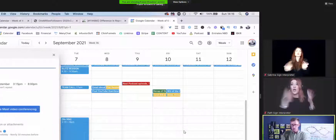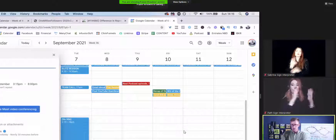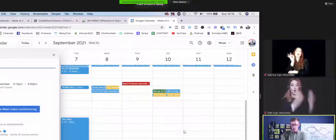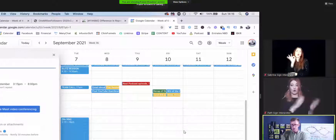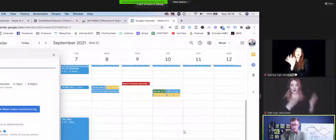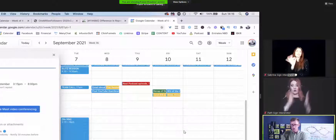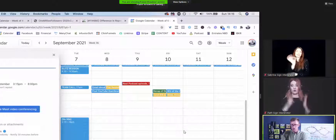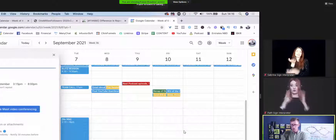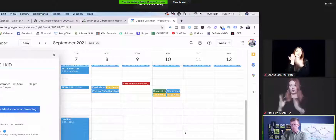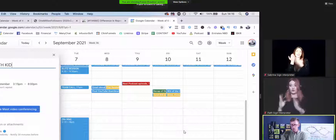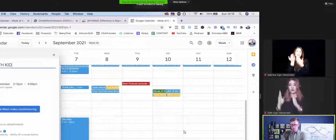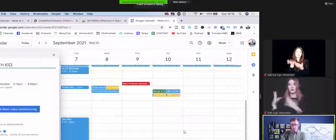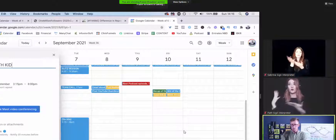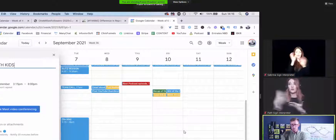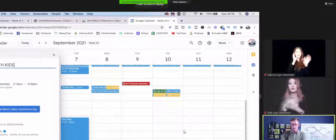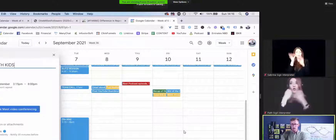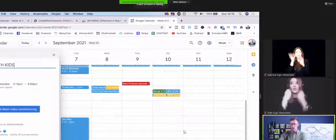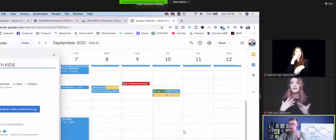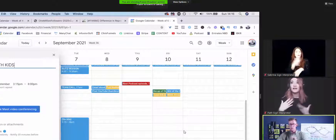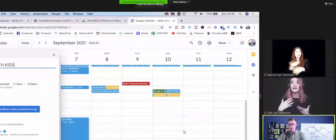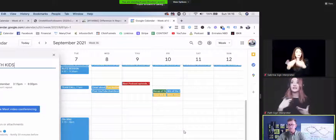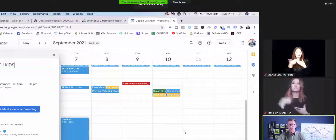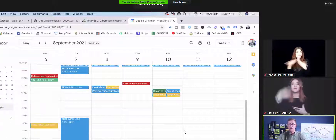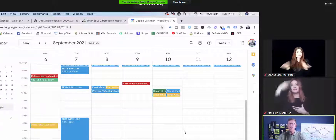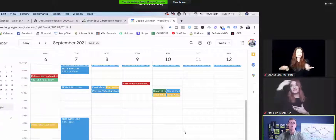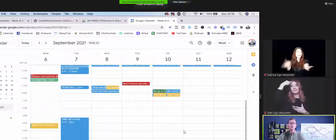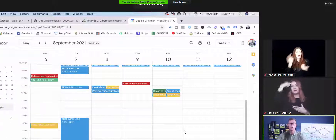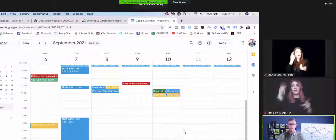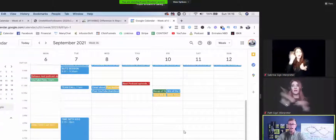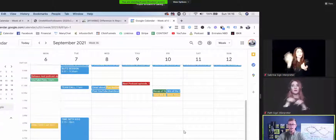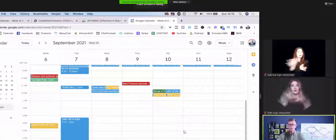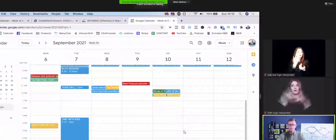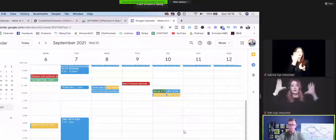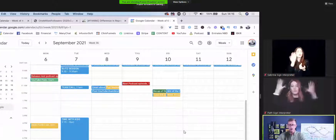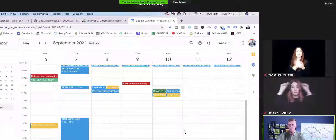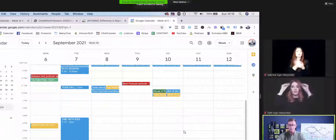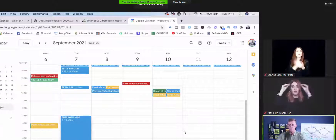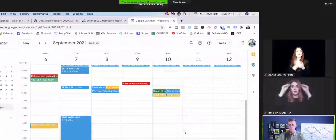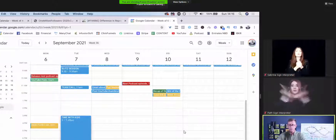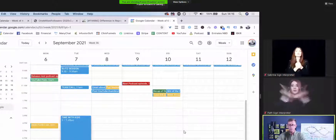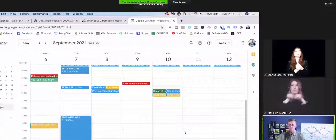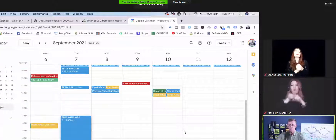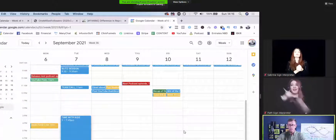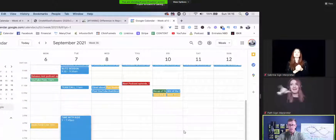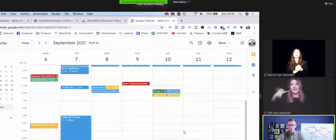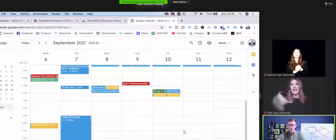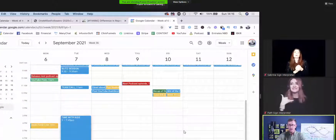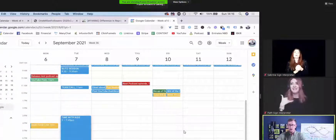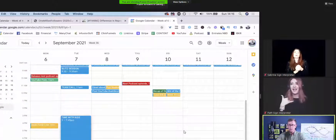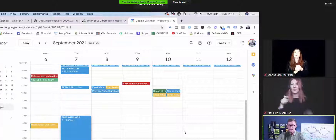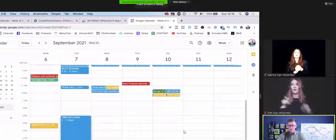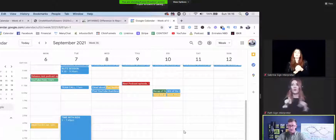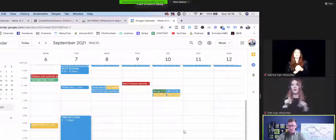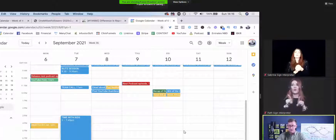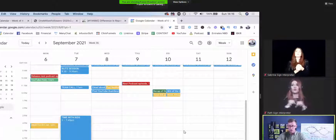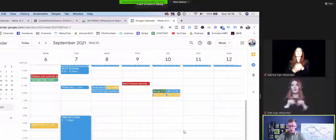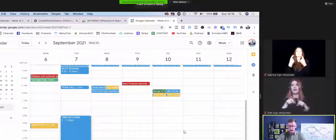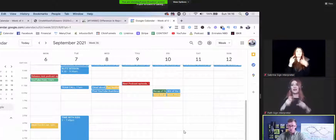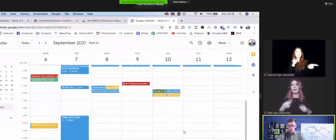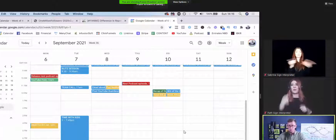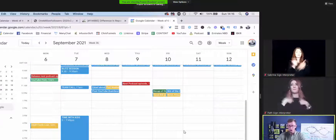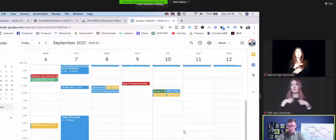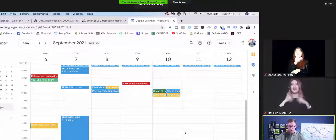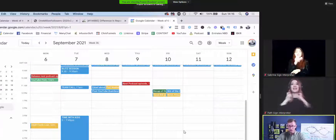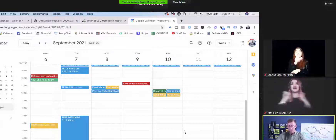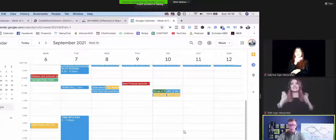time with kids. And you can repeat that every single day, right? Then maybe you're going to have another